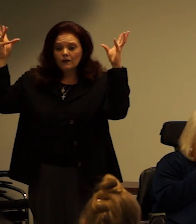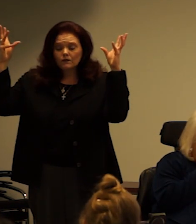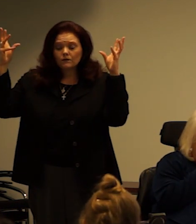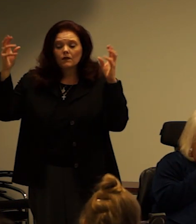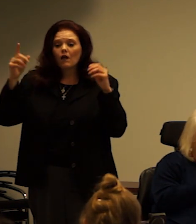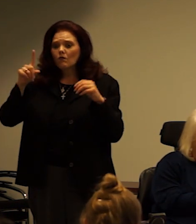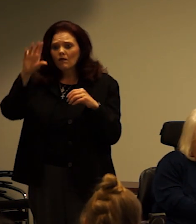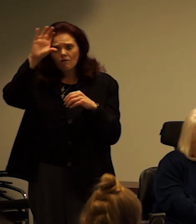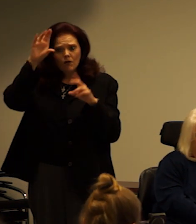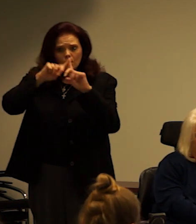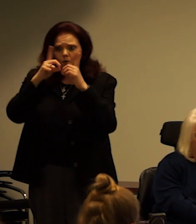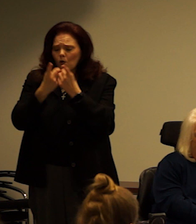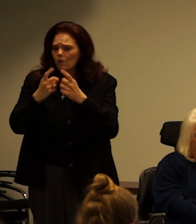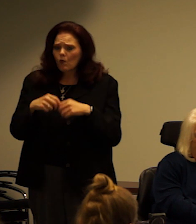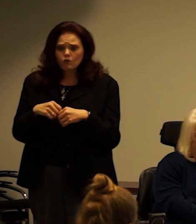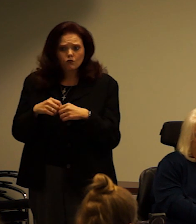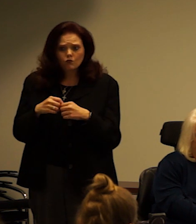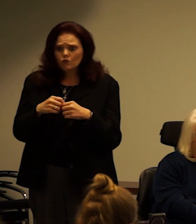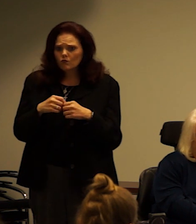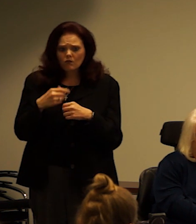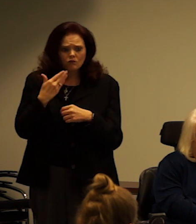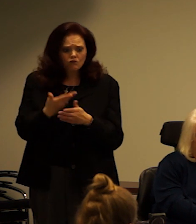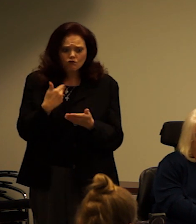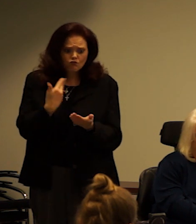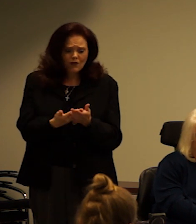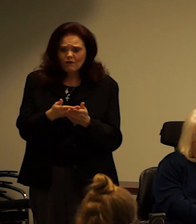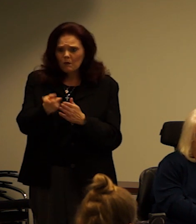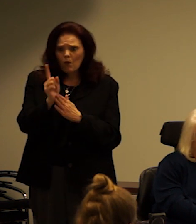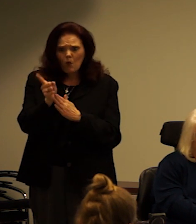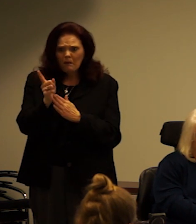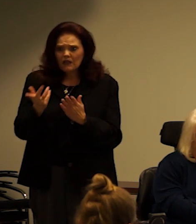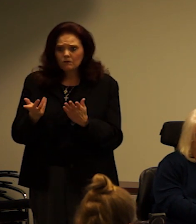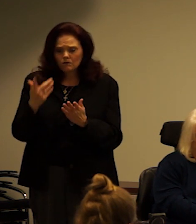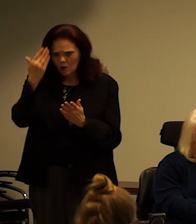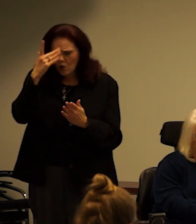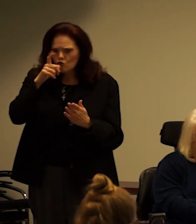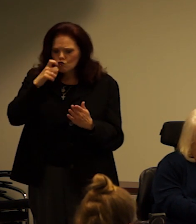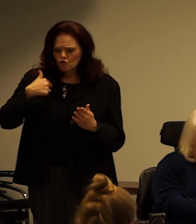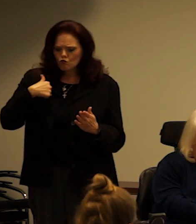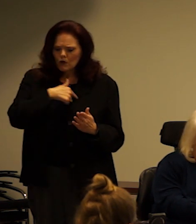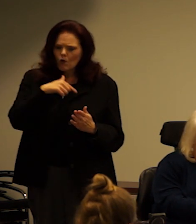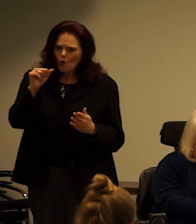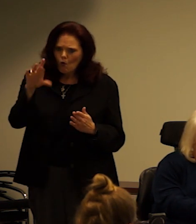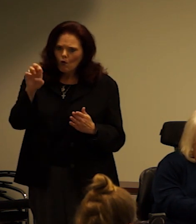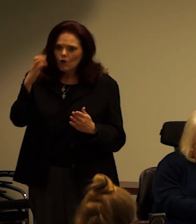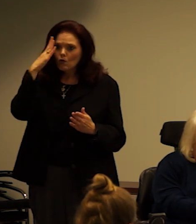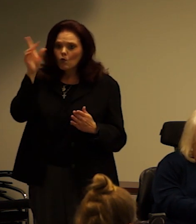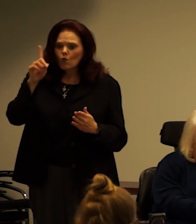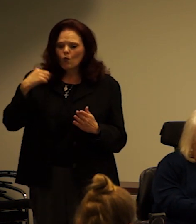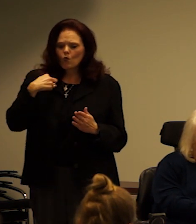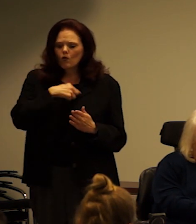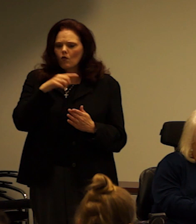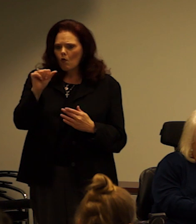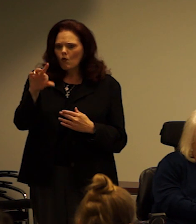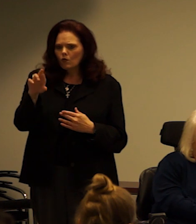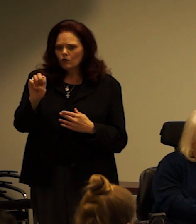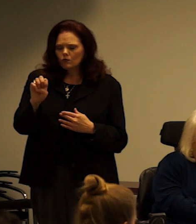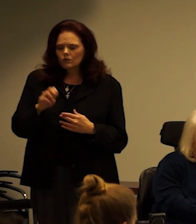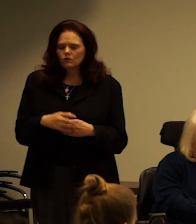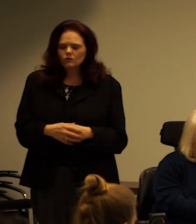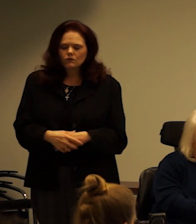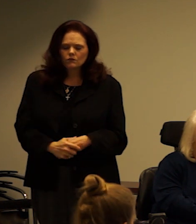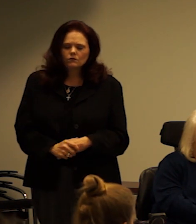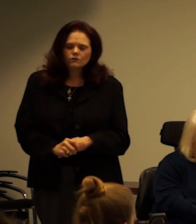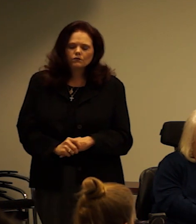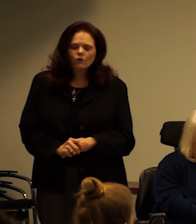here to tell you that fire department, man, they were there in about 1 minute, because they knew who we were and they knew where we were.